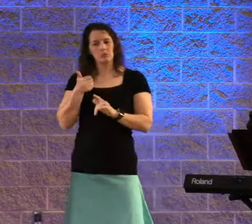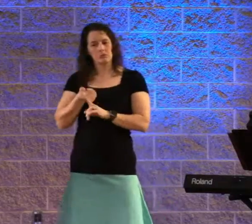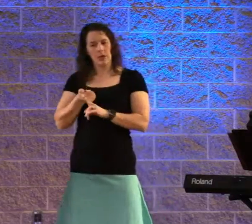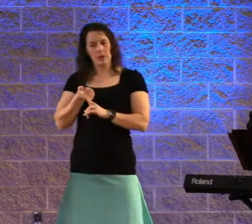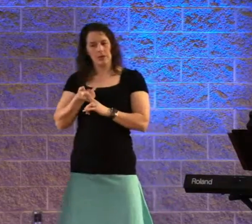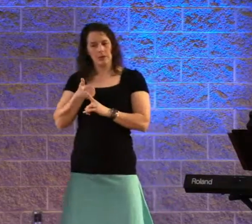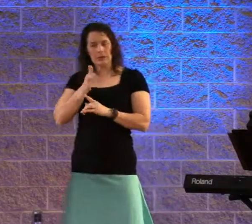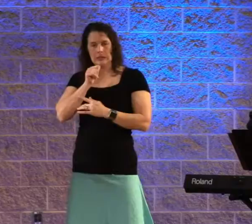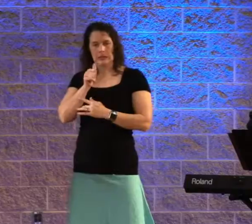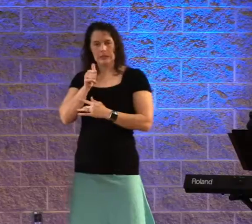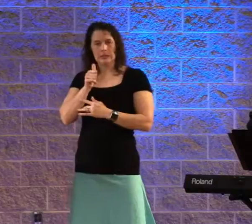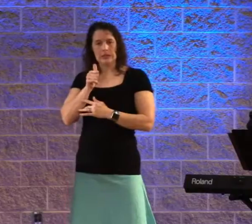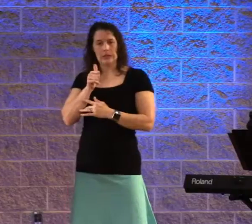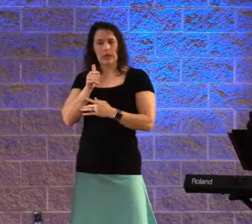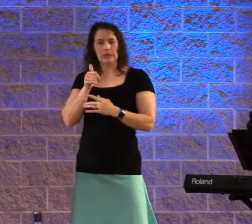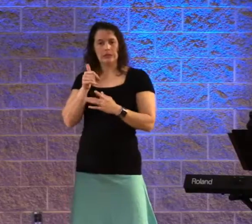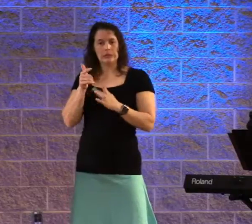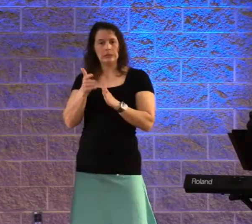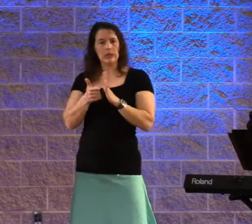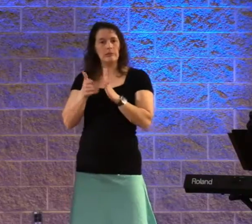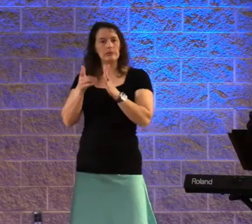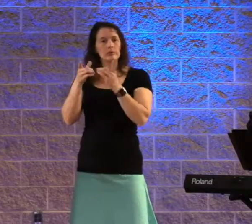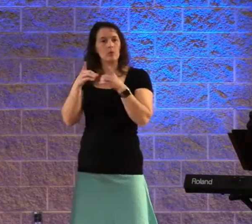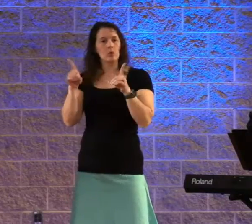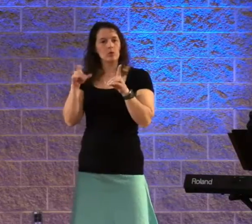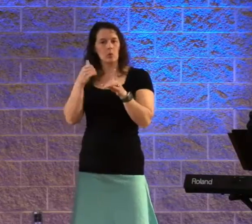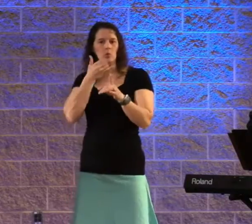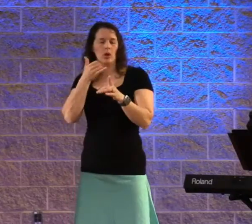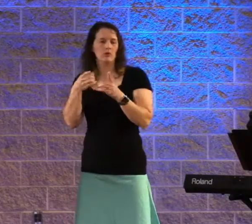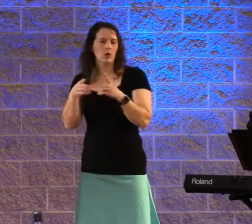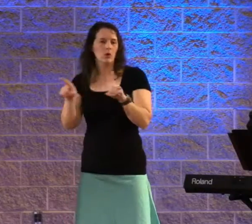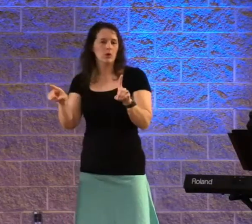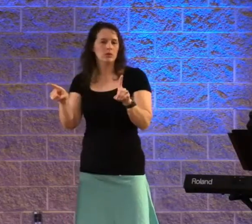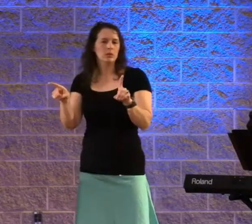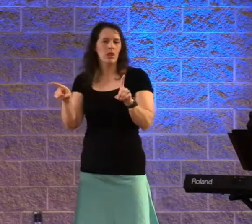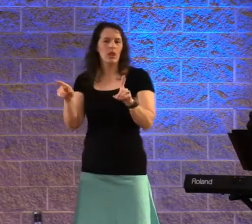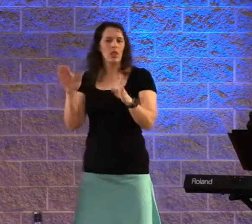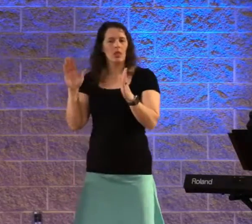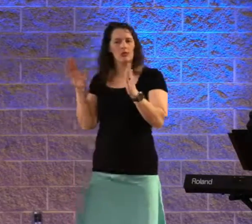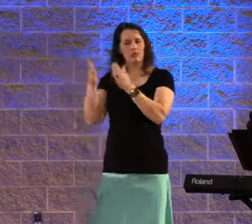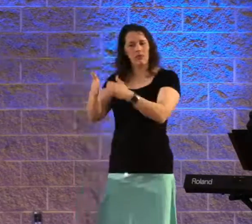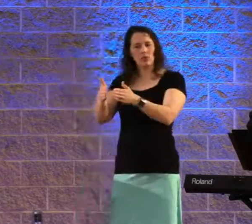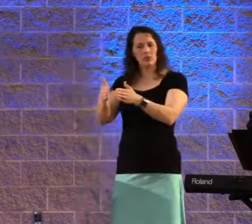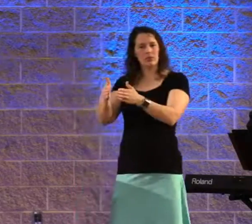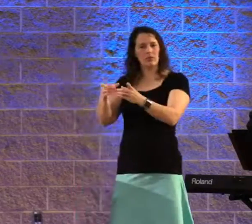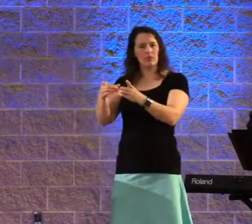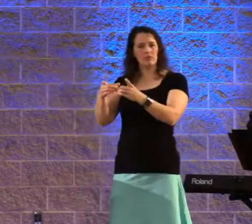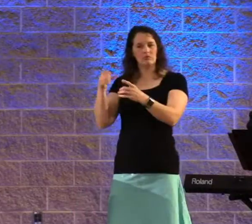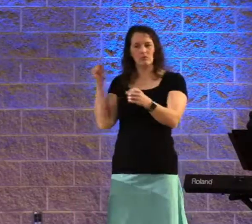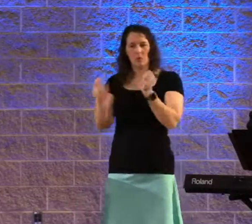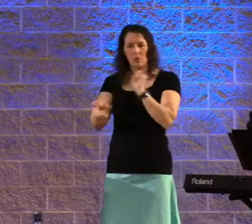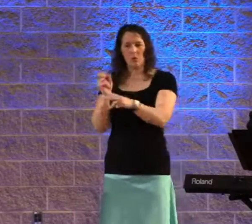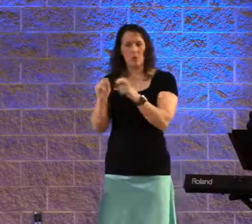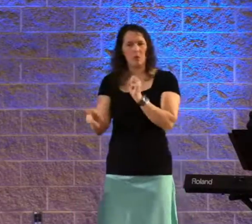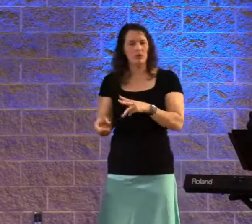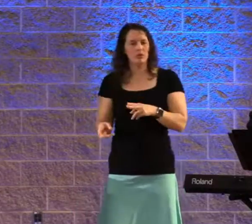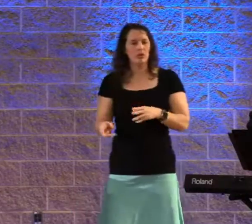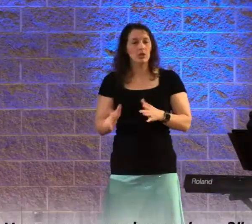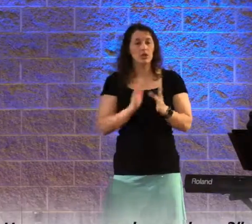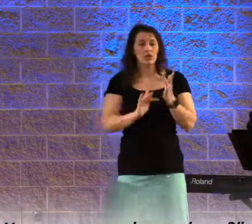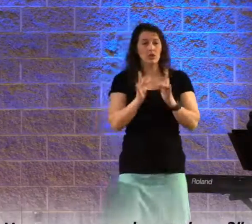an unlawful divorce become the object of the stoning. What did Jesus say to the broken woman?